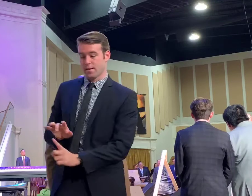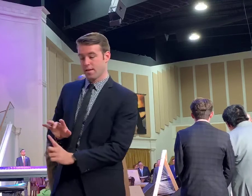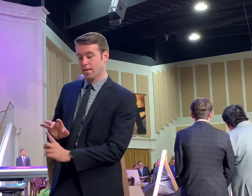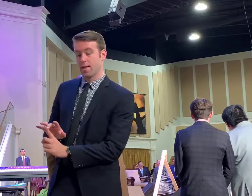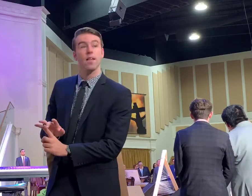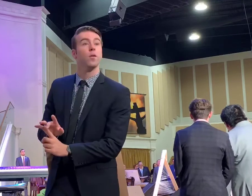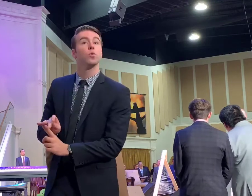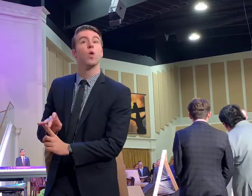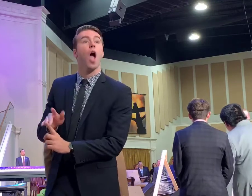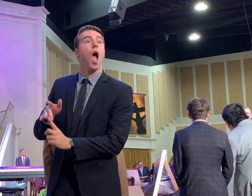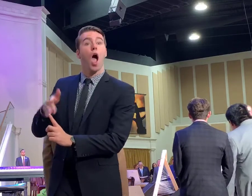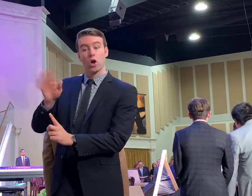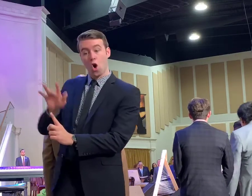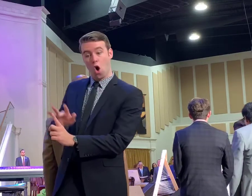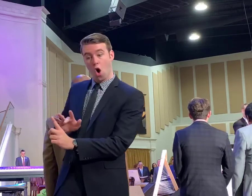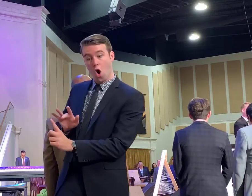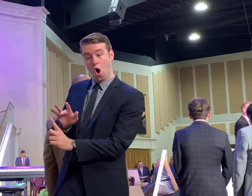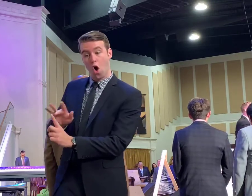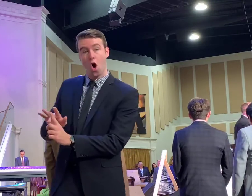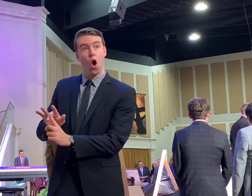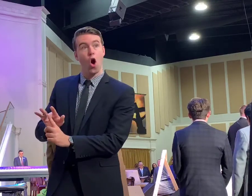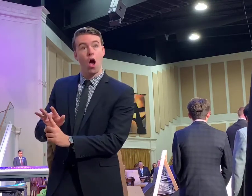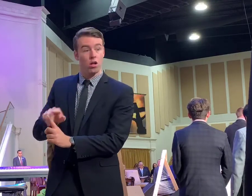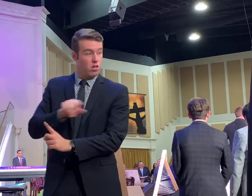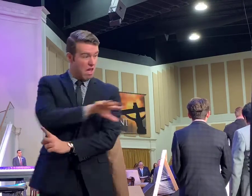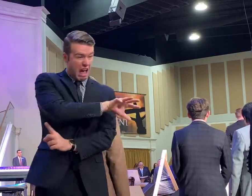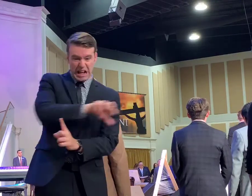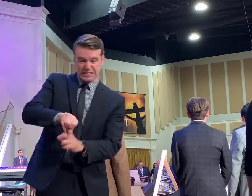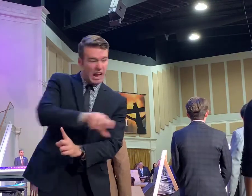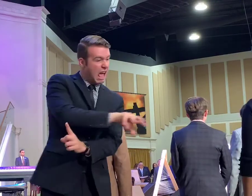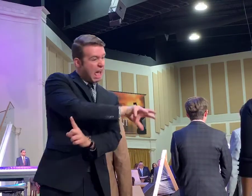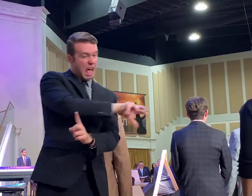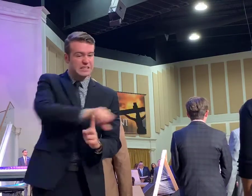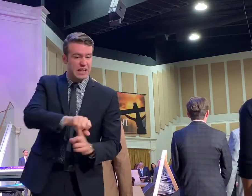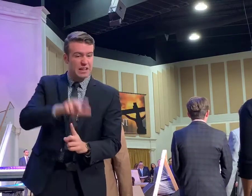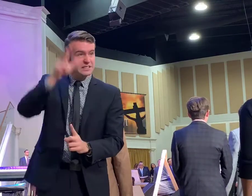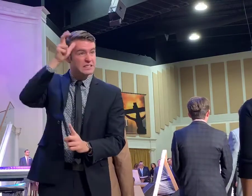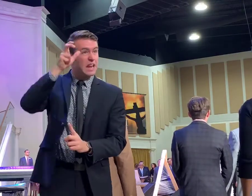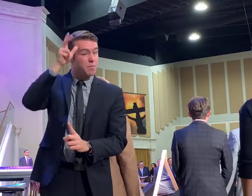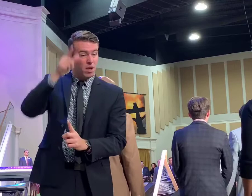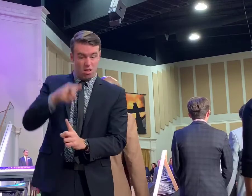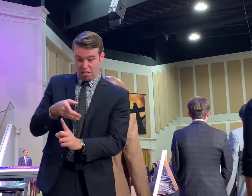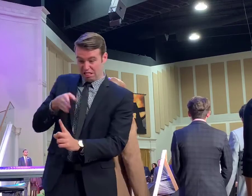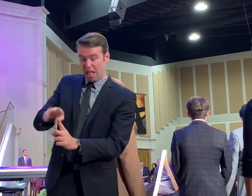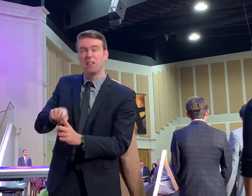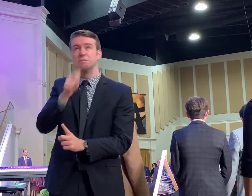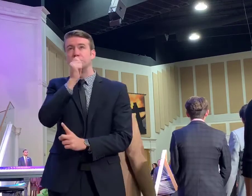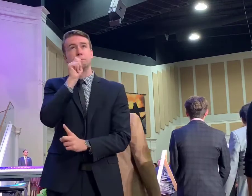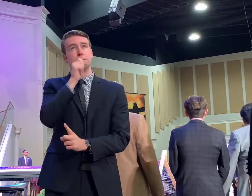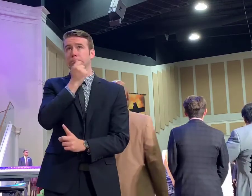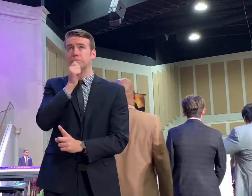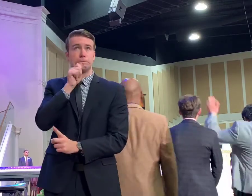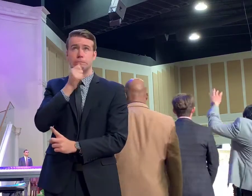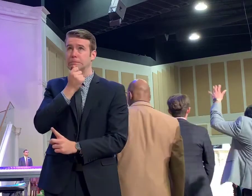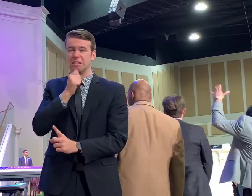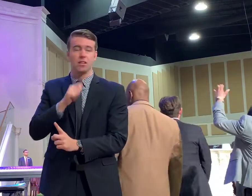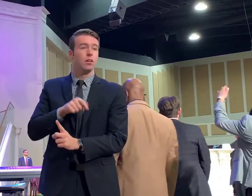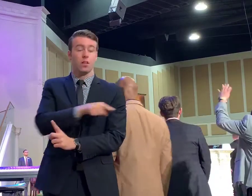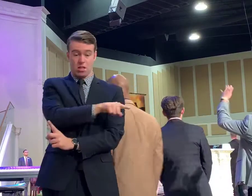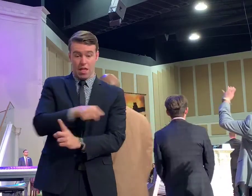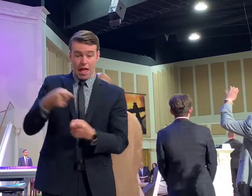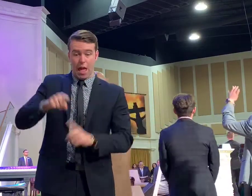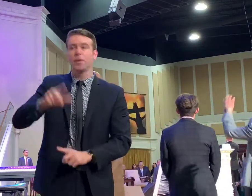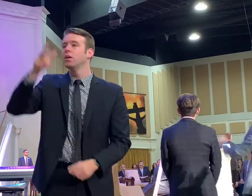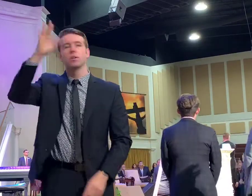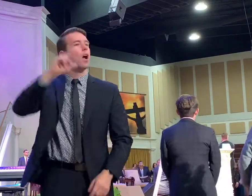and God was not about to let an unprecedented attack from the enemy just be a normal move of God. I want somebody